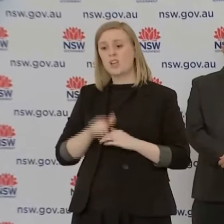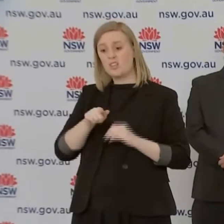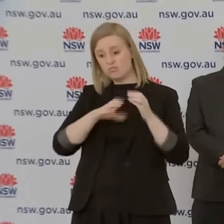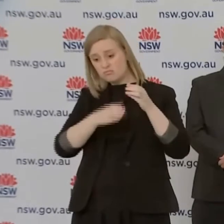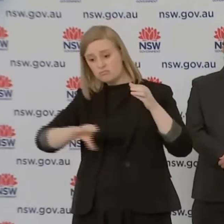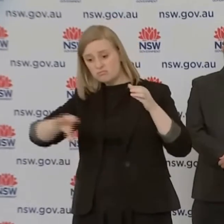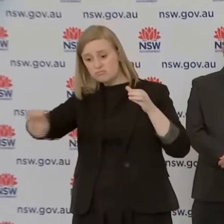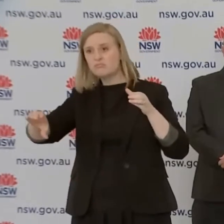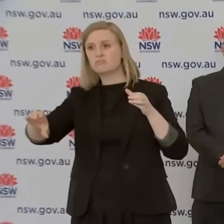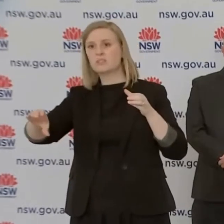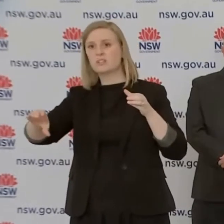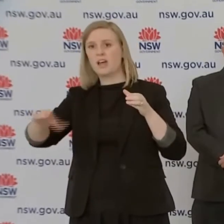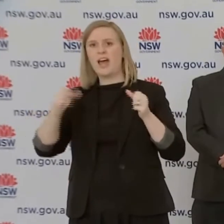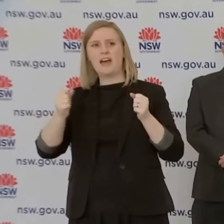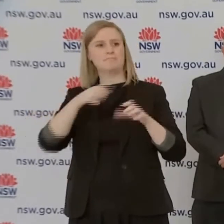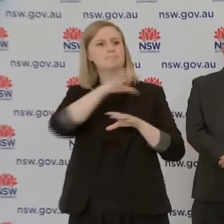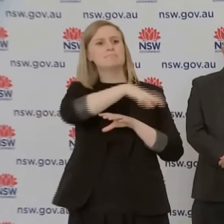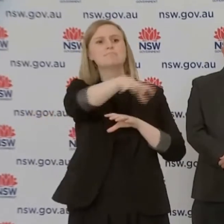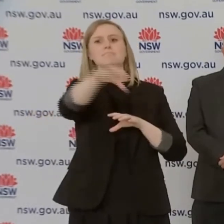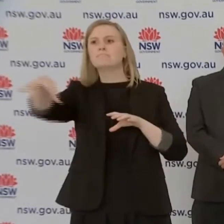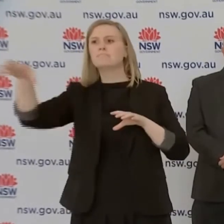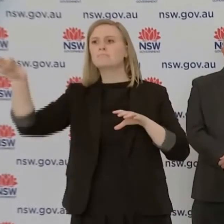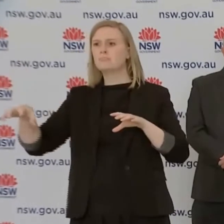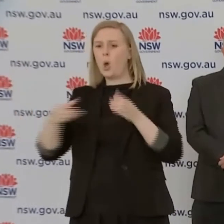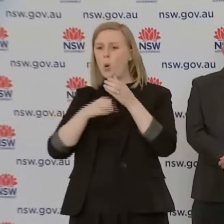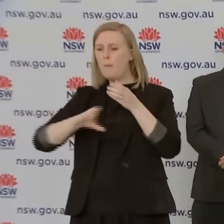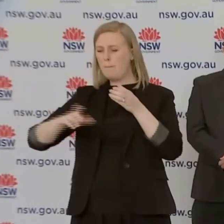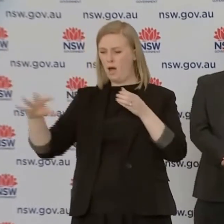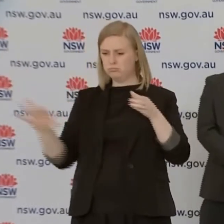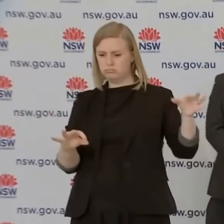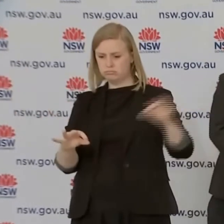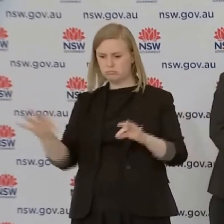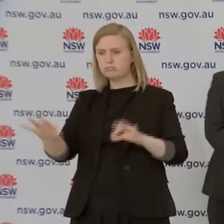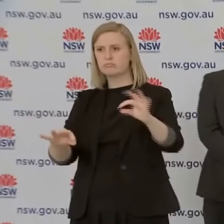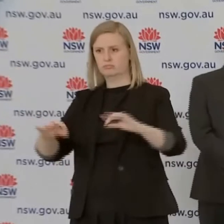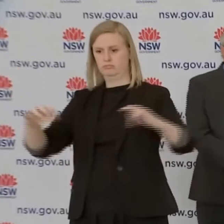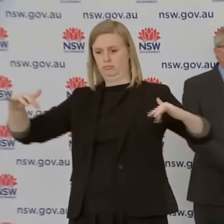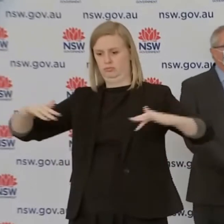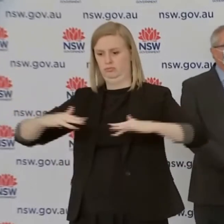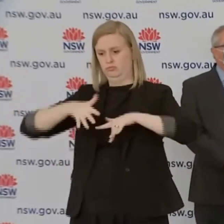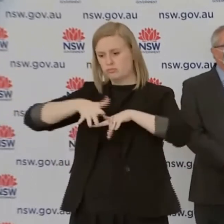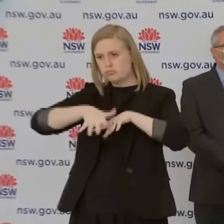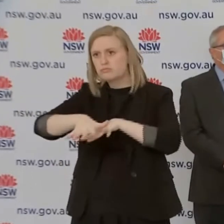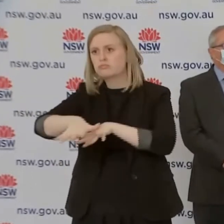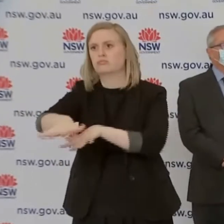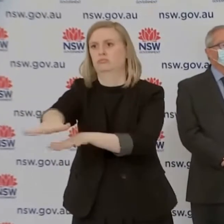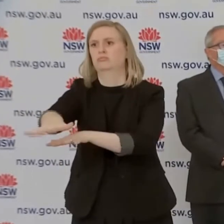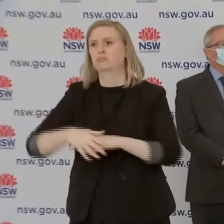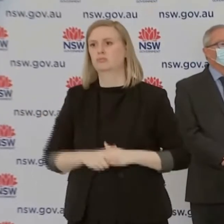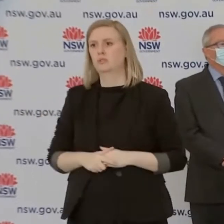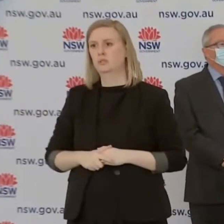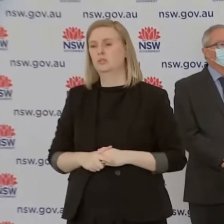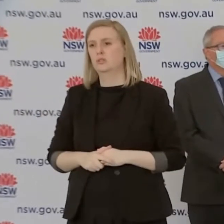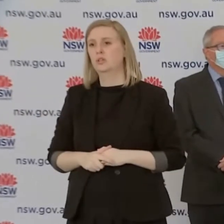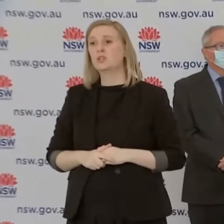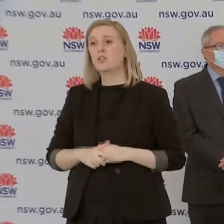in a number of areas, and we'll put those on the website. But a particular call out for all